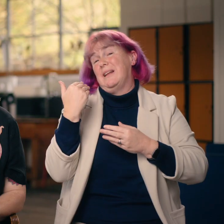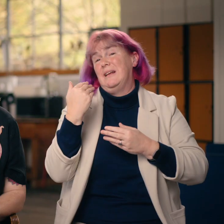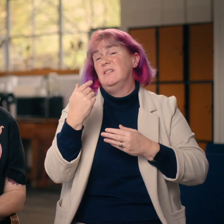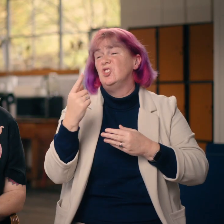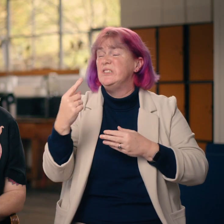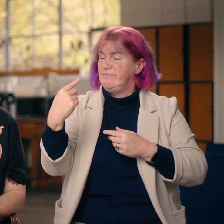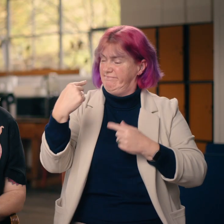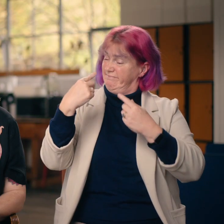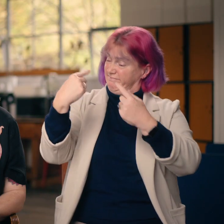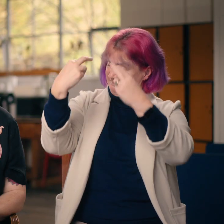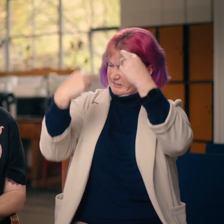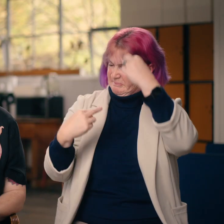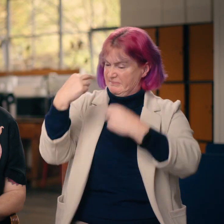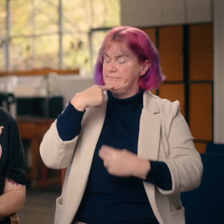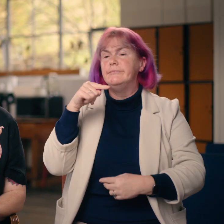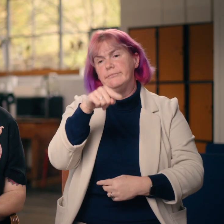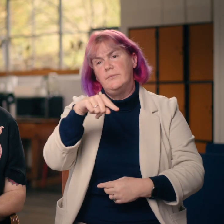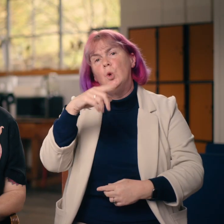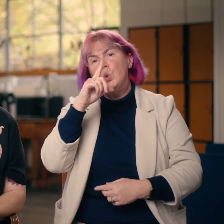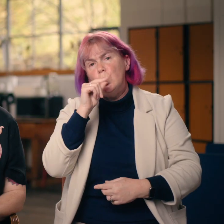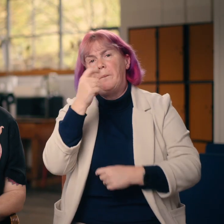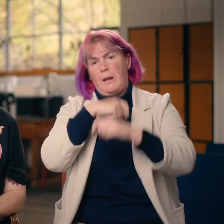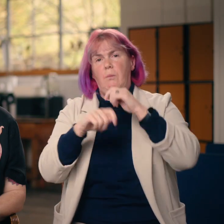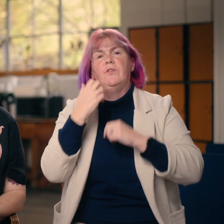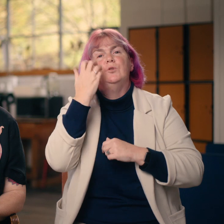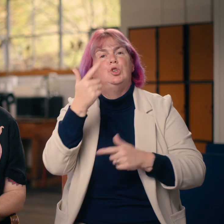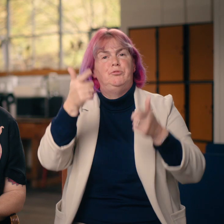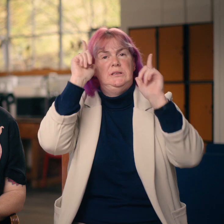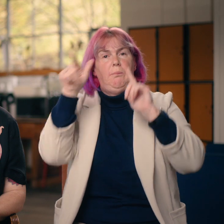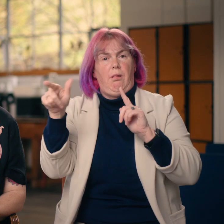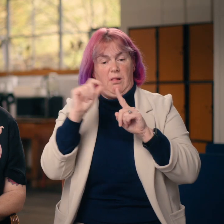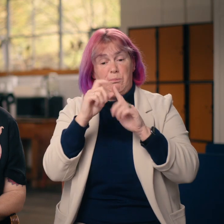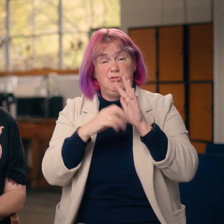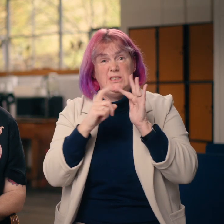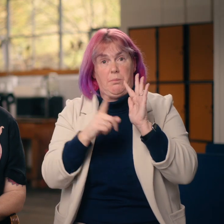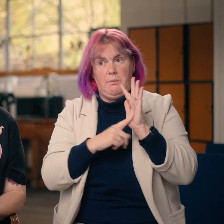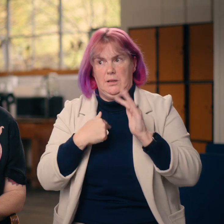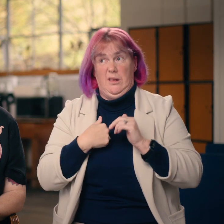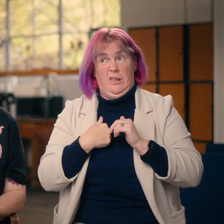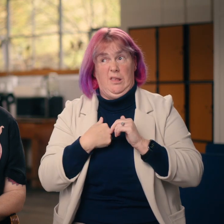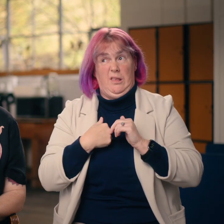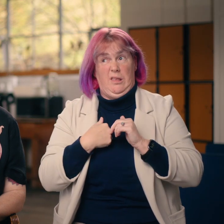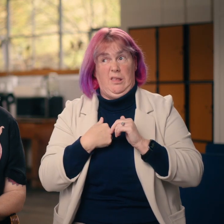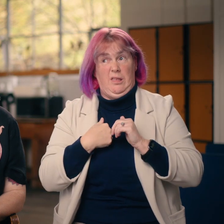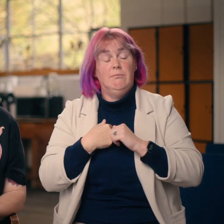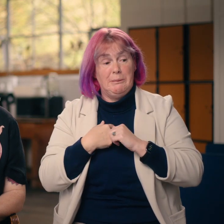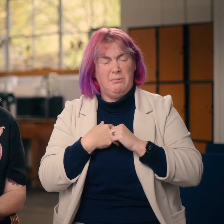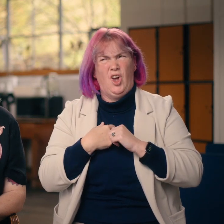Recently, Marg approached me and said, Marnie, you know, you have potential to be a future principal. I was taken aback.